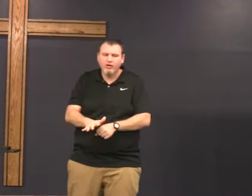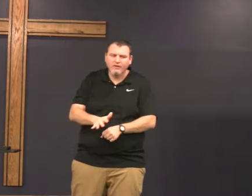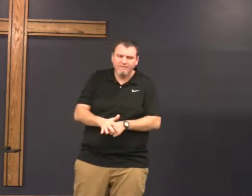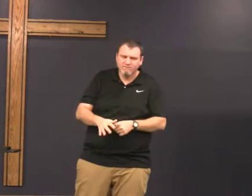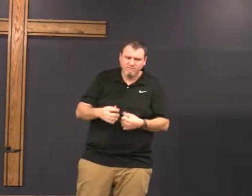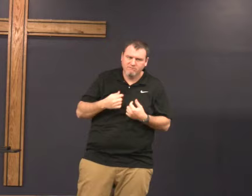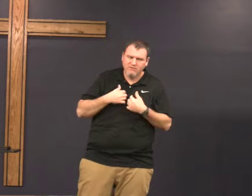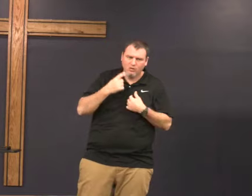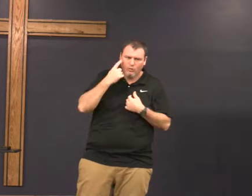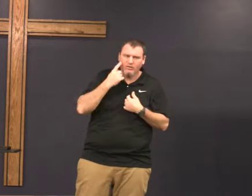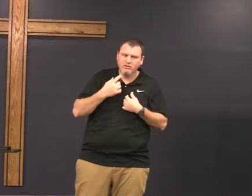That's not long